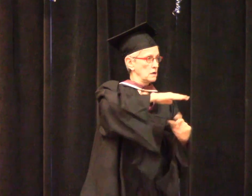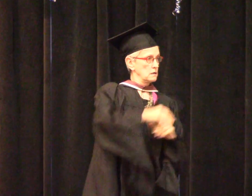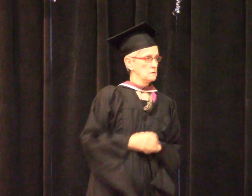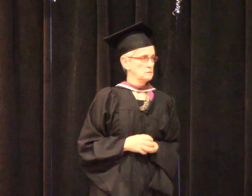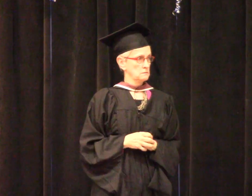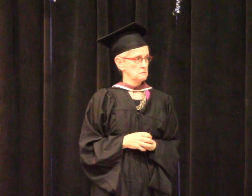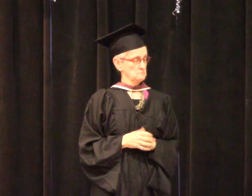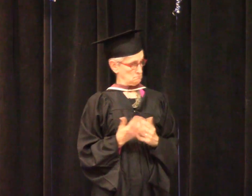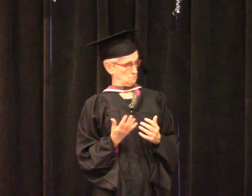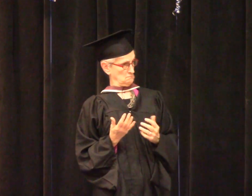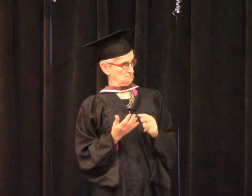Kindergarten.